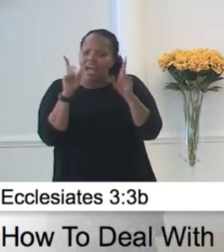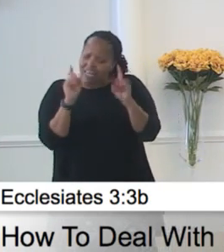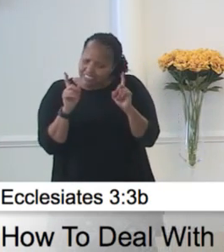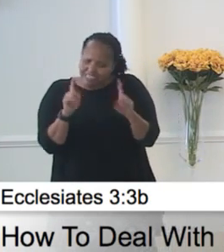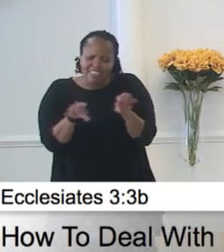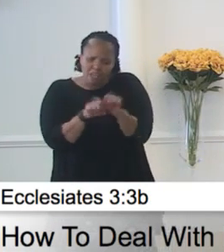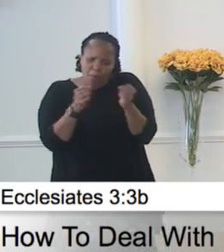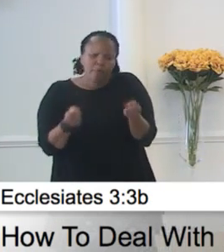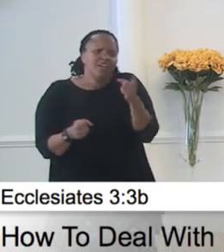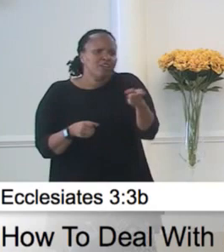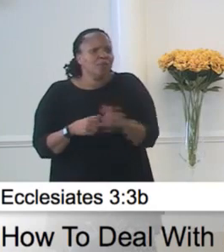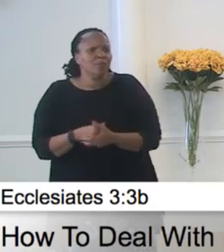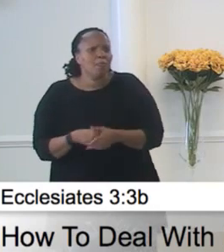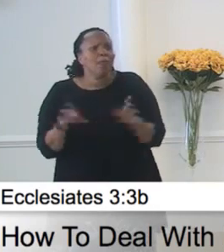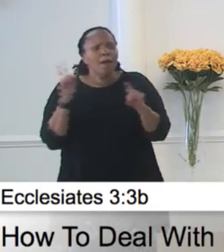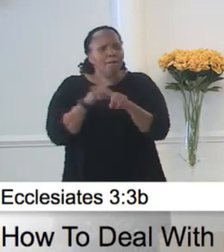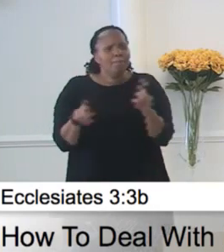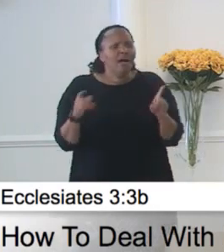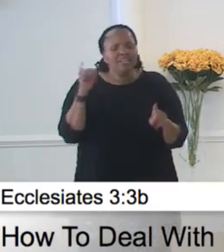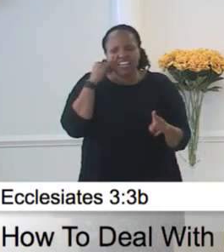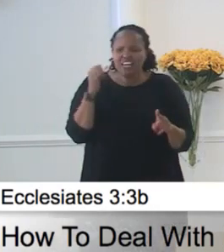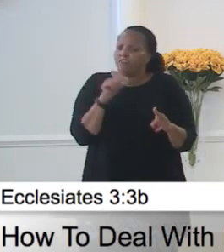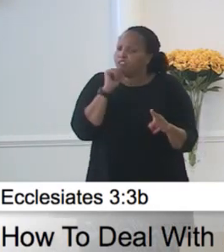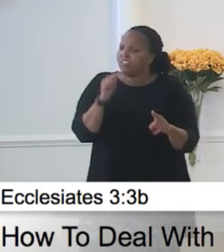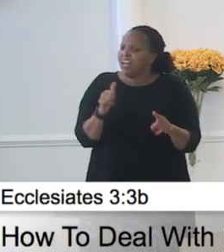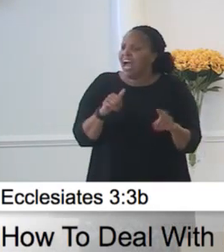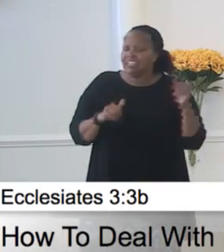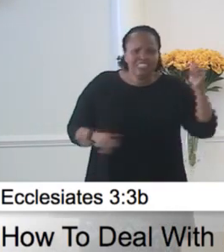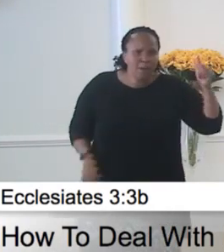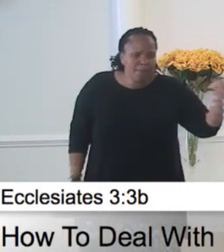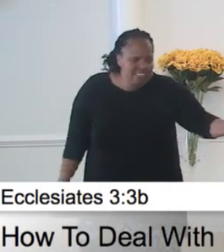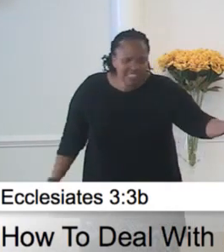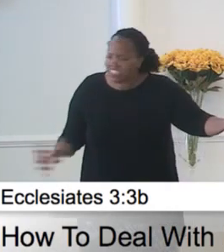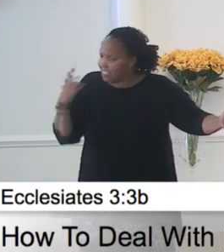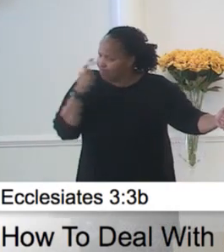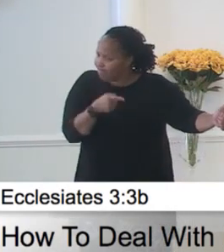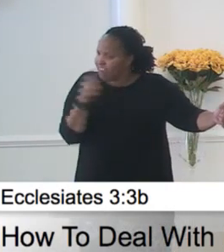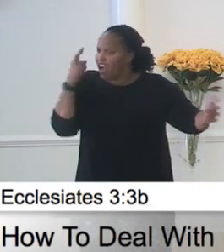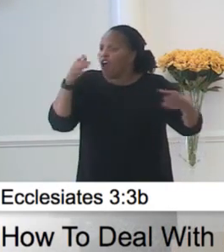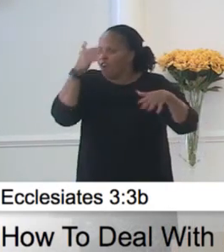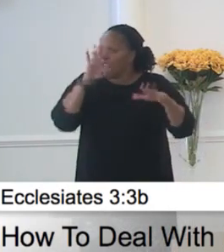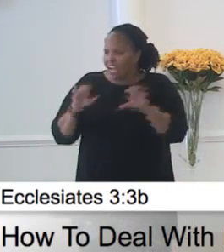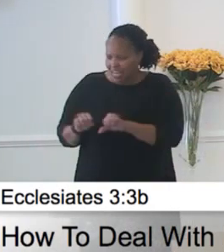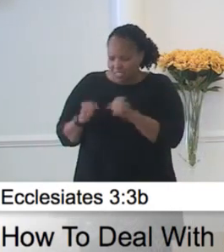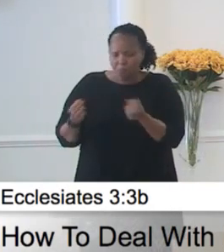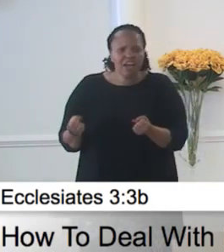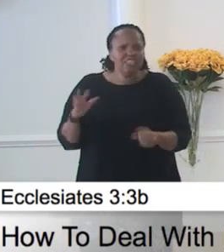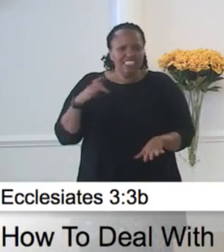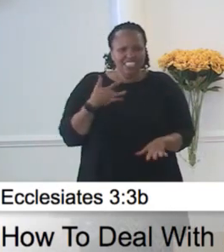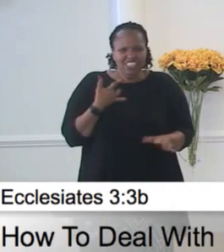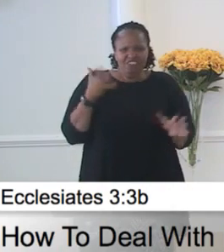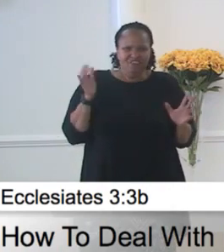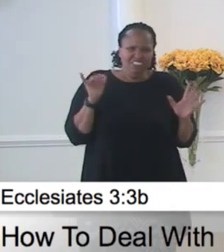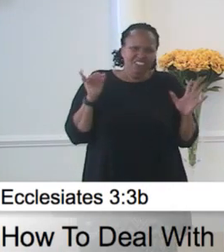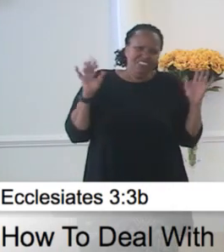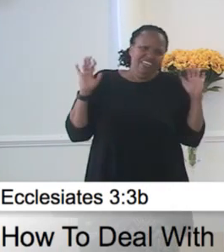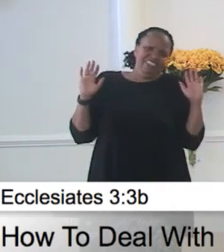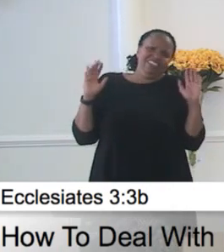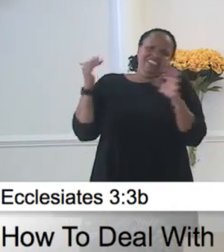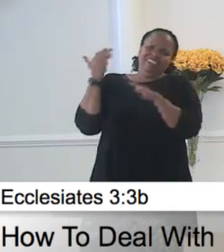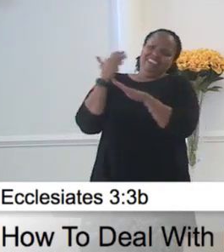you. But if I'm not in a position for God to break me, it feel like he is